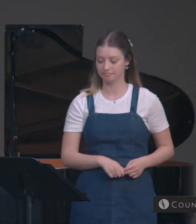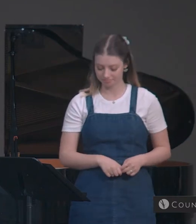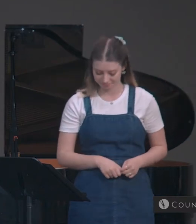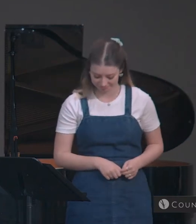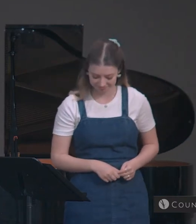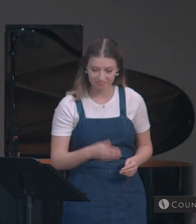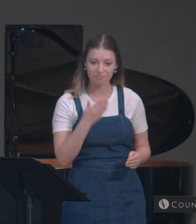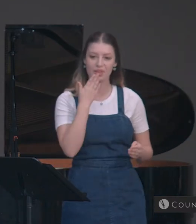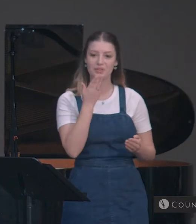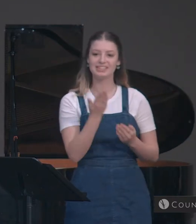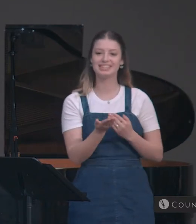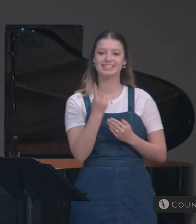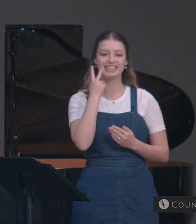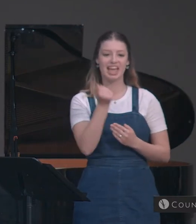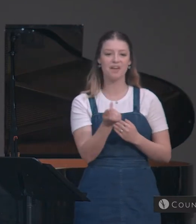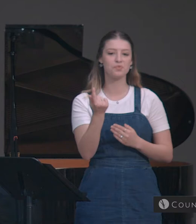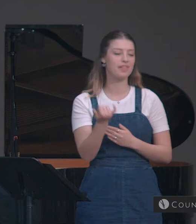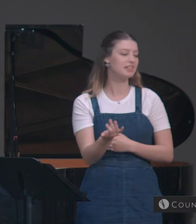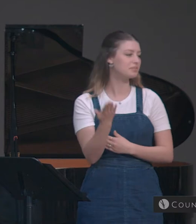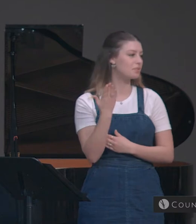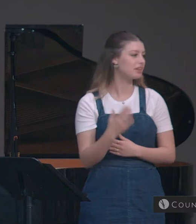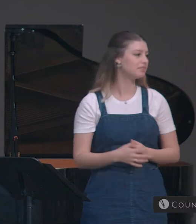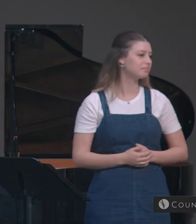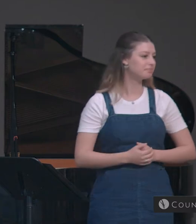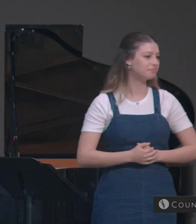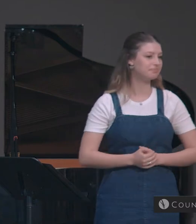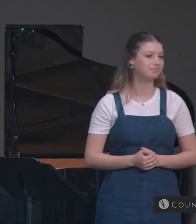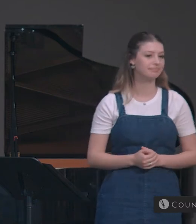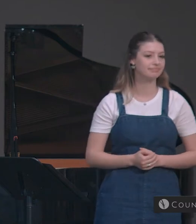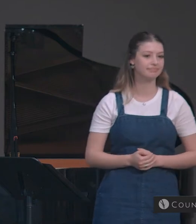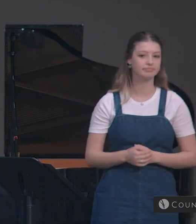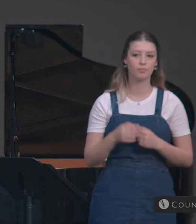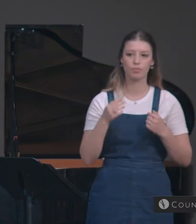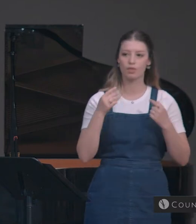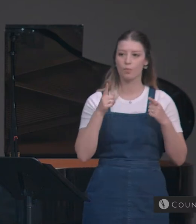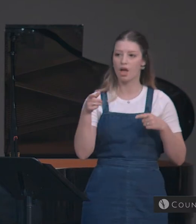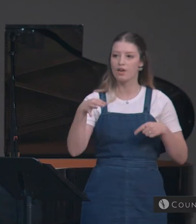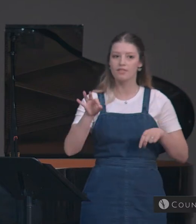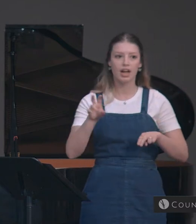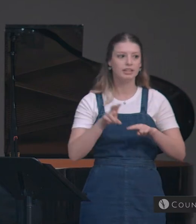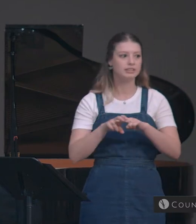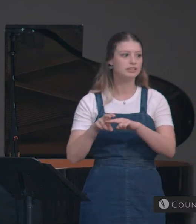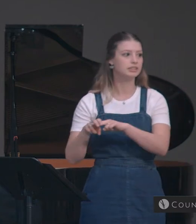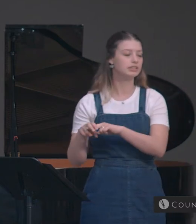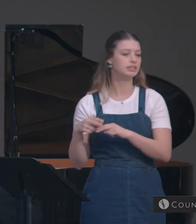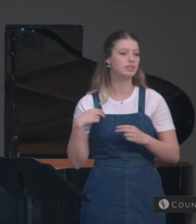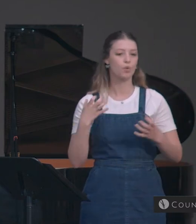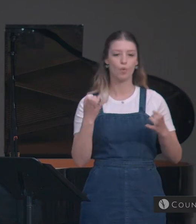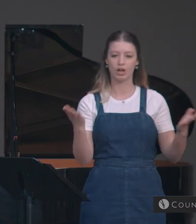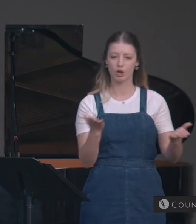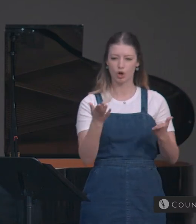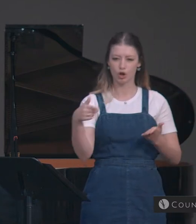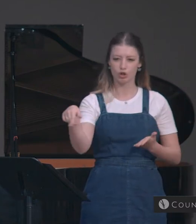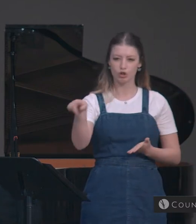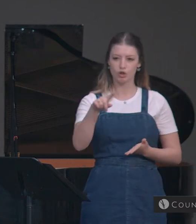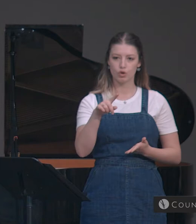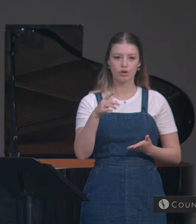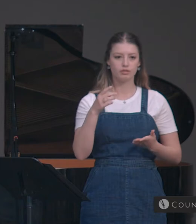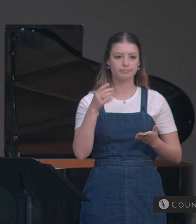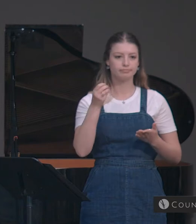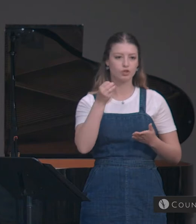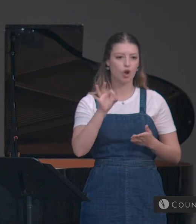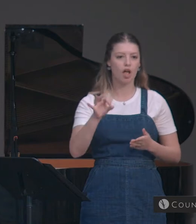good to see everyone out this morning. As you're making your way in to find a seat, let me encourage you to turn off all